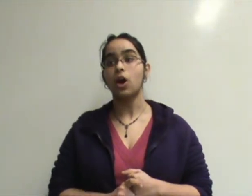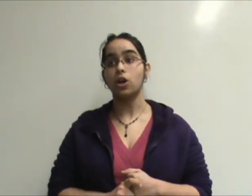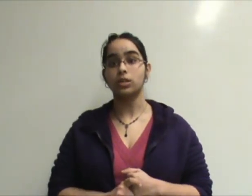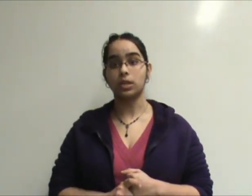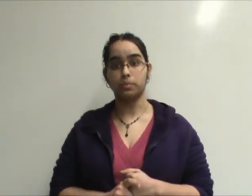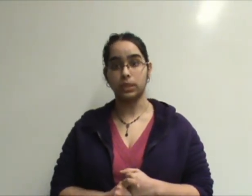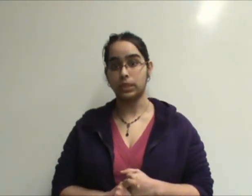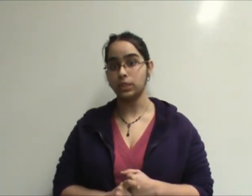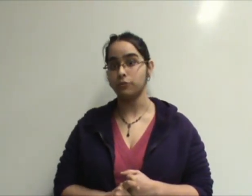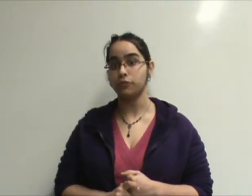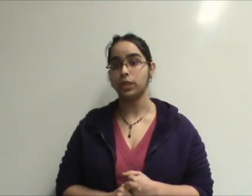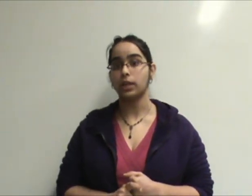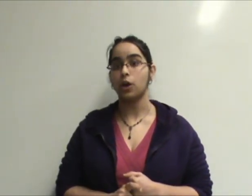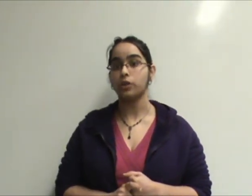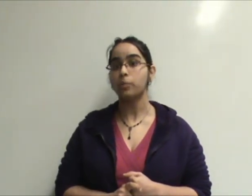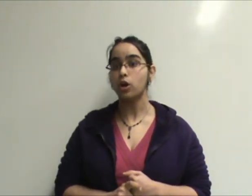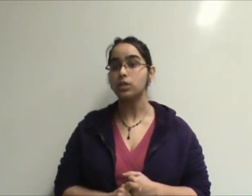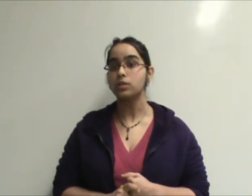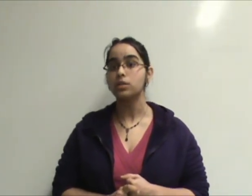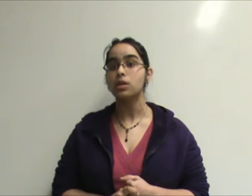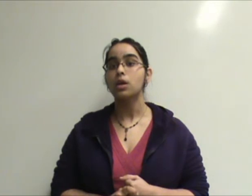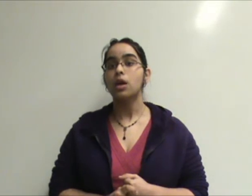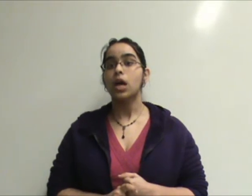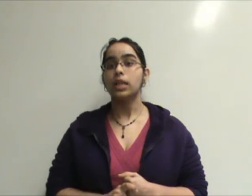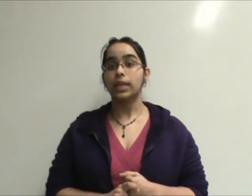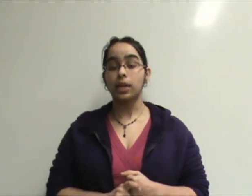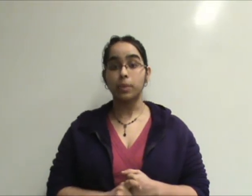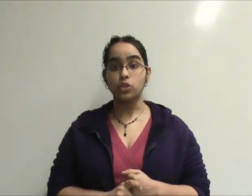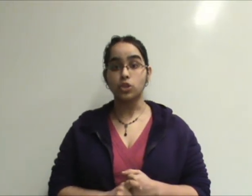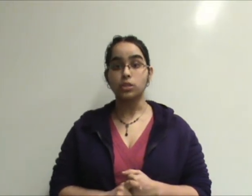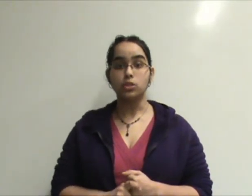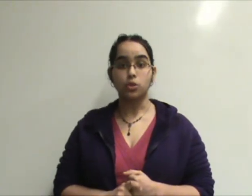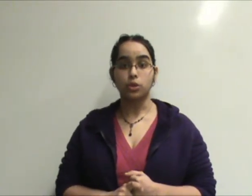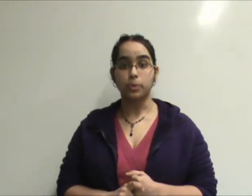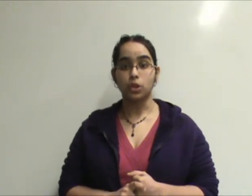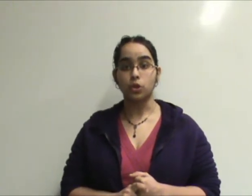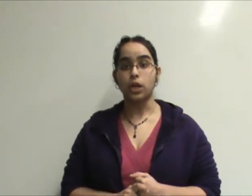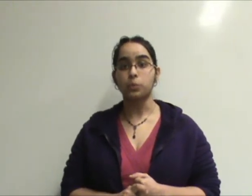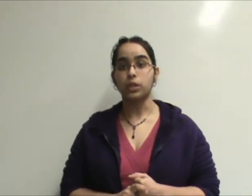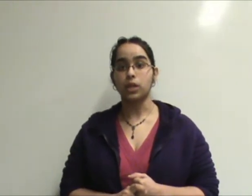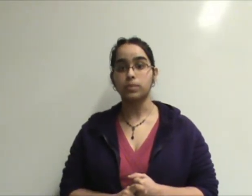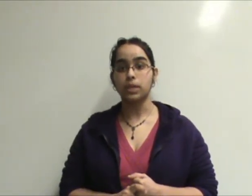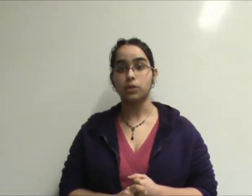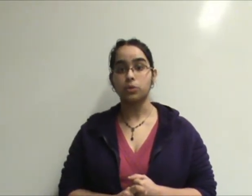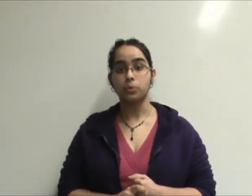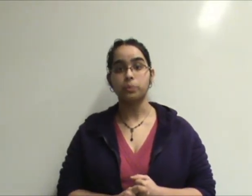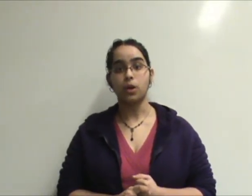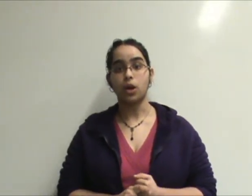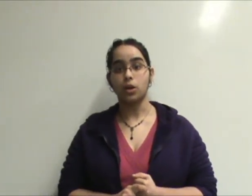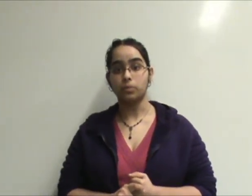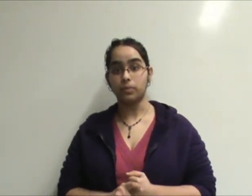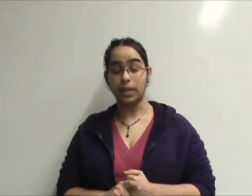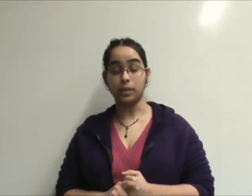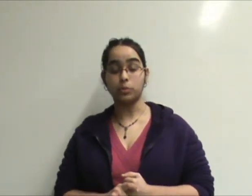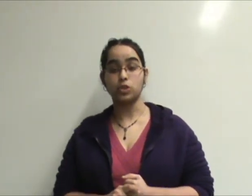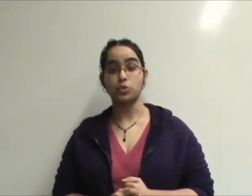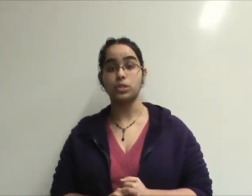are completely different in how they bond. Like I mentioned, sodium and chloride, when they come together and they produce